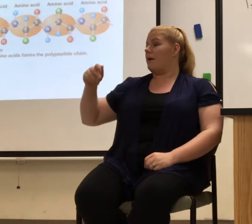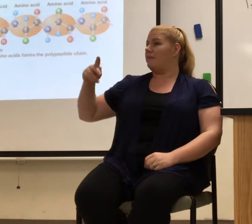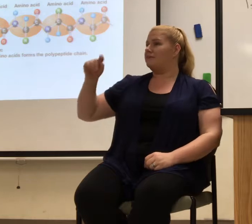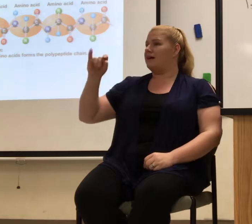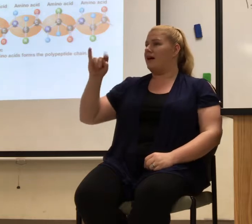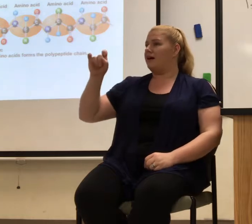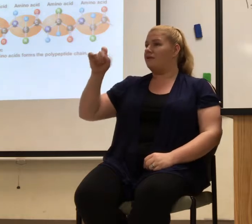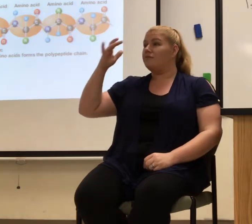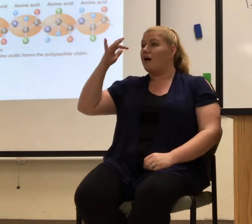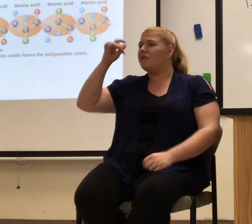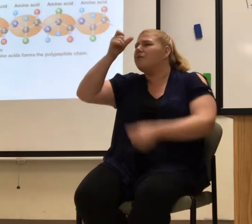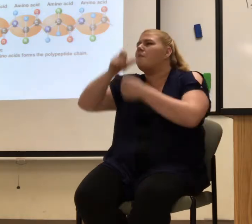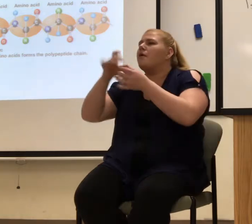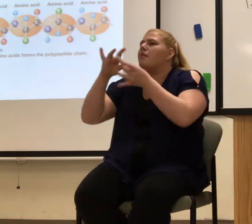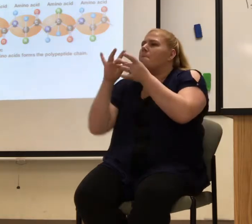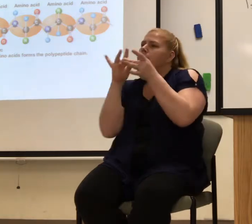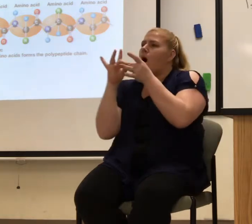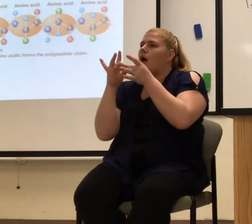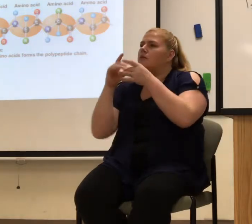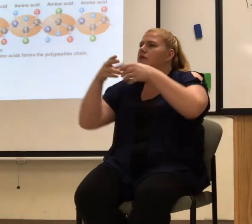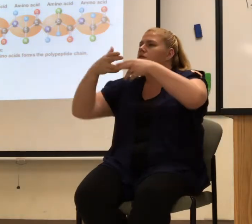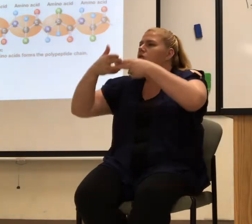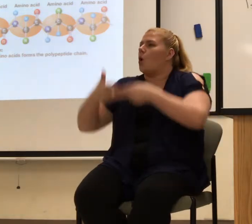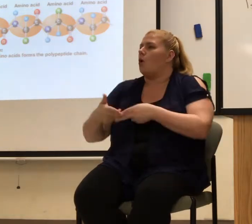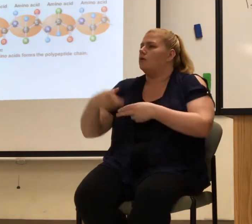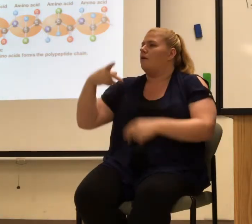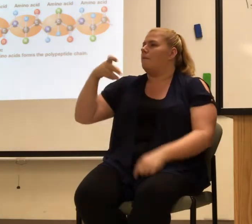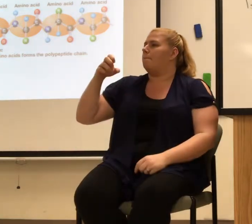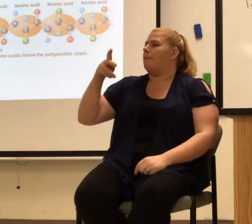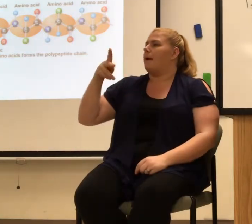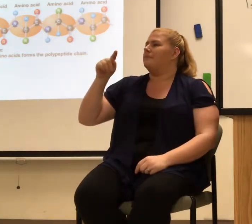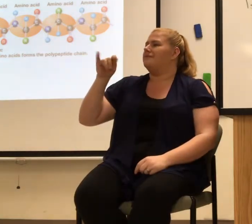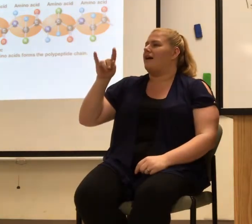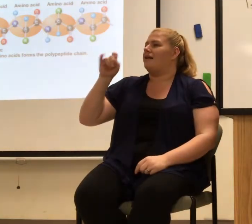just imagine a string of pearls, just kind of,